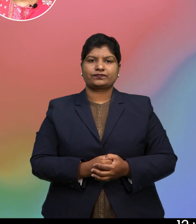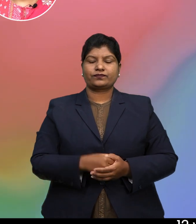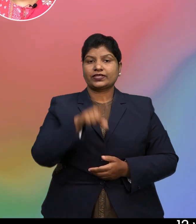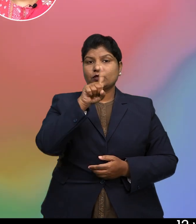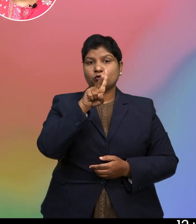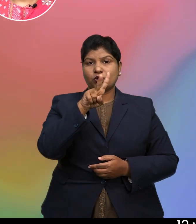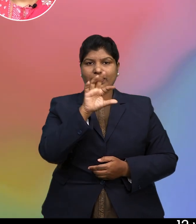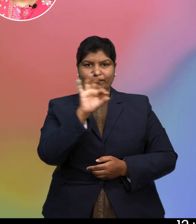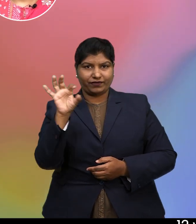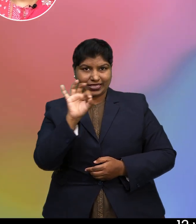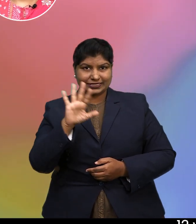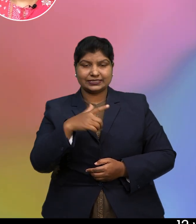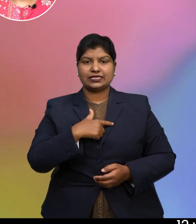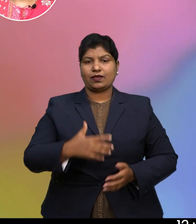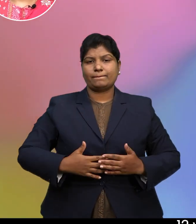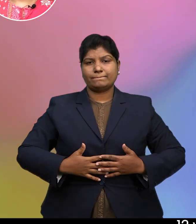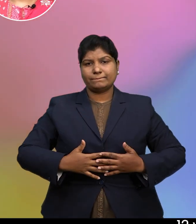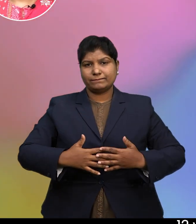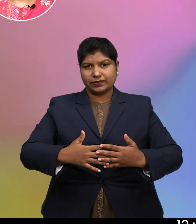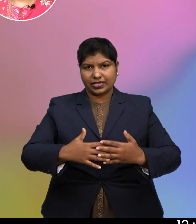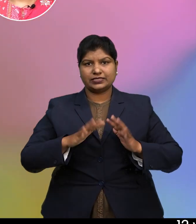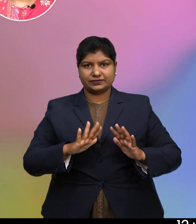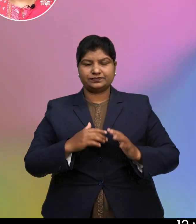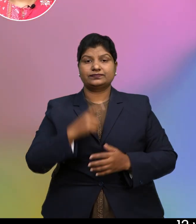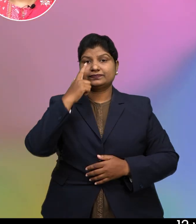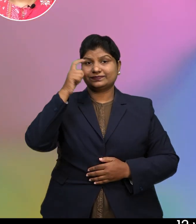12 weeks of pregnancy